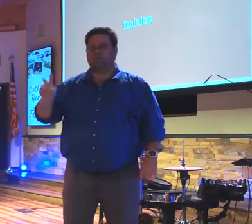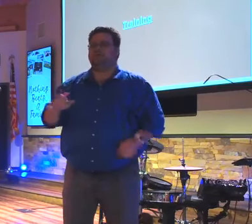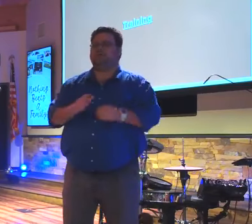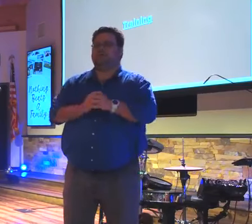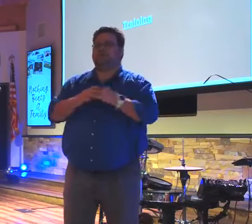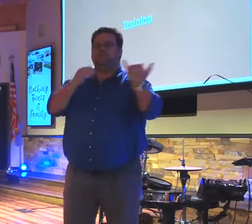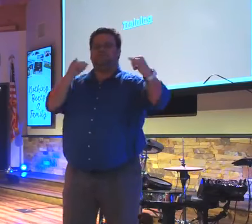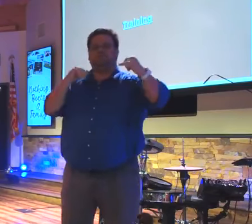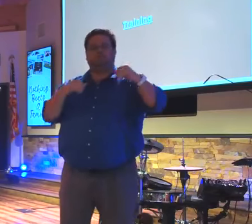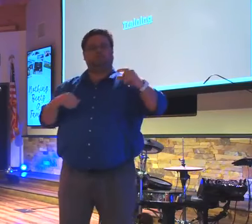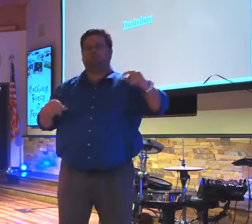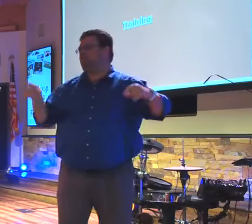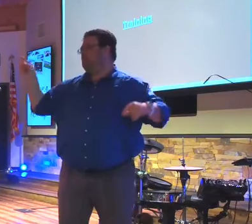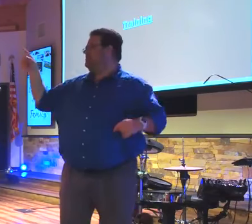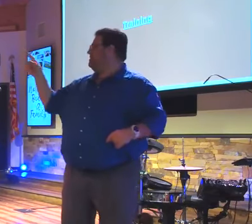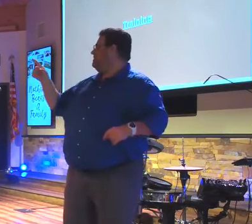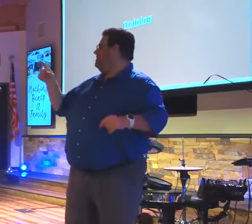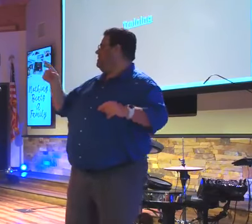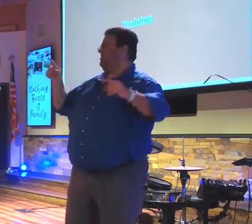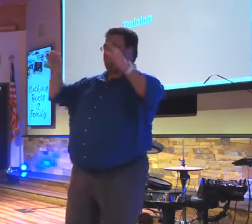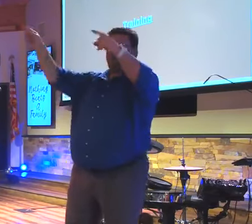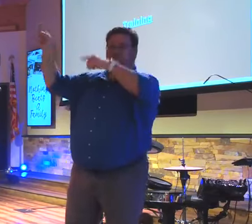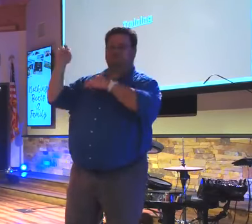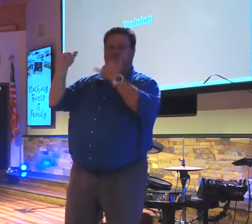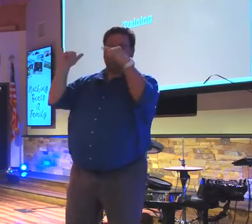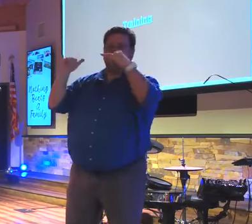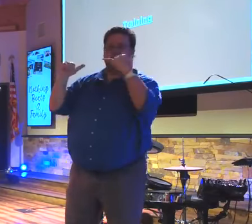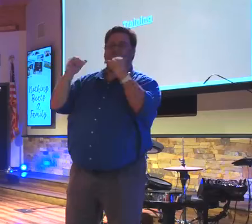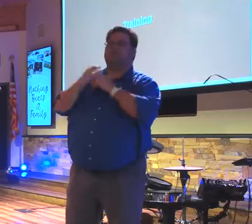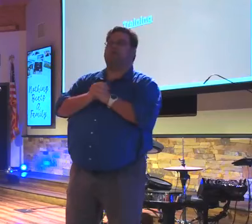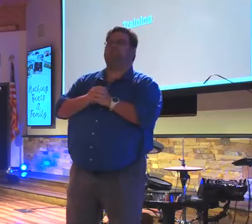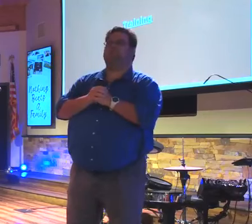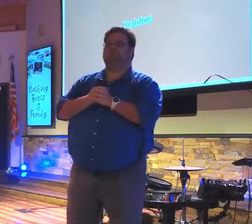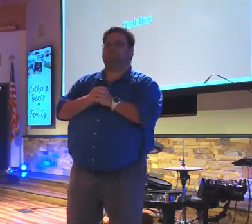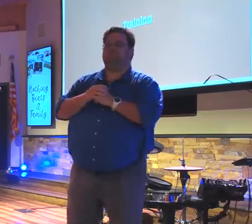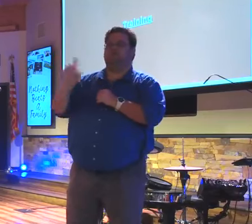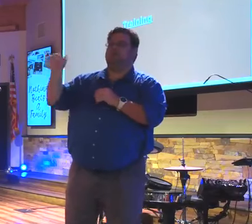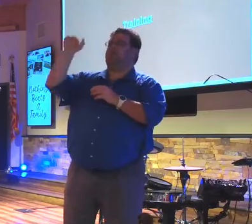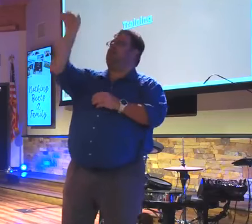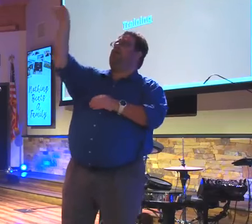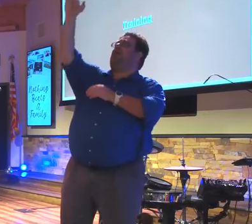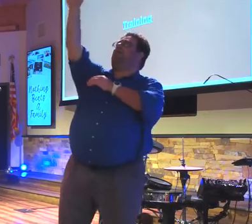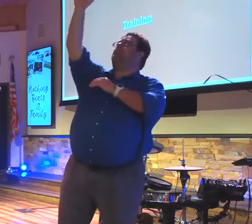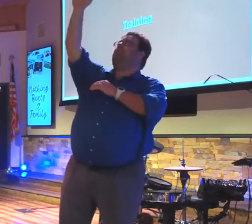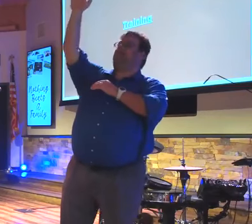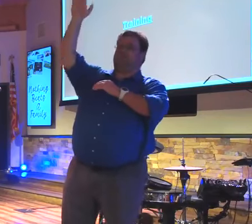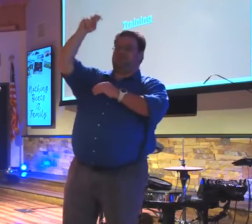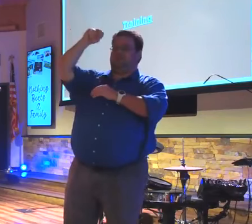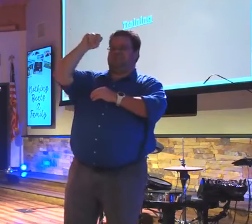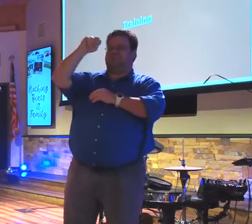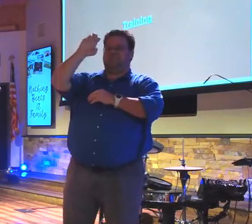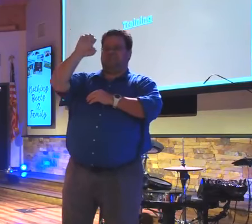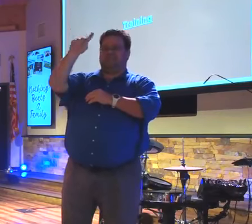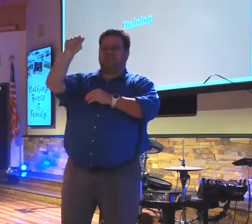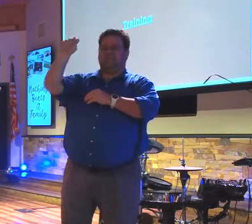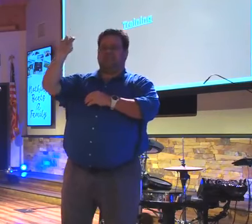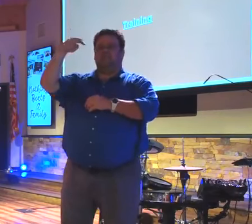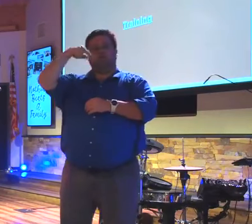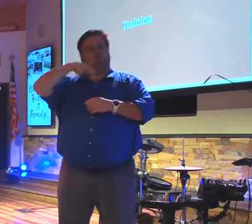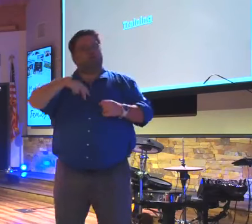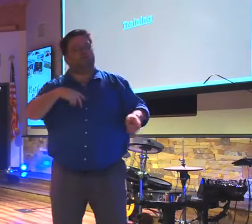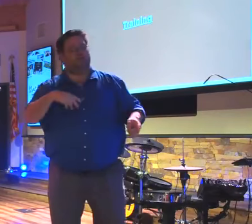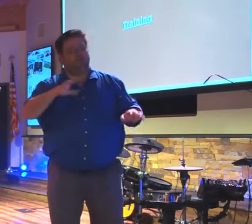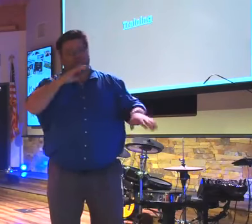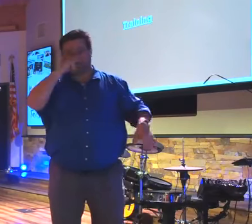at the playground over here. We're babysitting him, and he's up in the playground. He's at the very top at the net, you know, and he's looking down at us, and